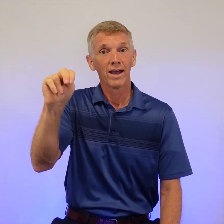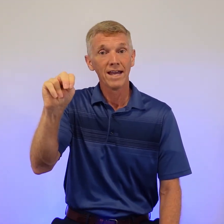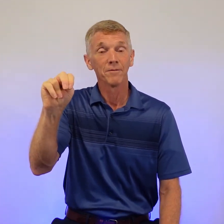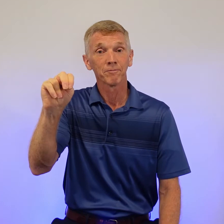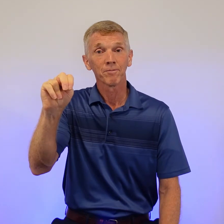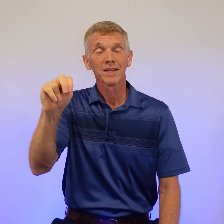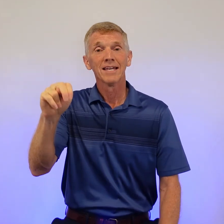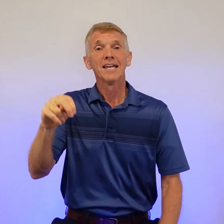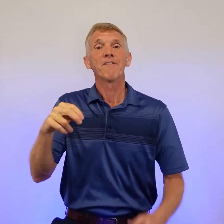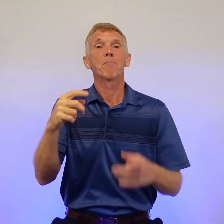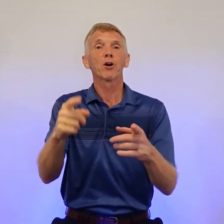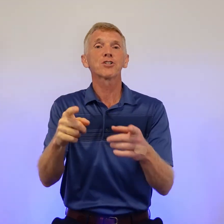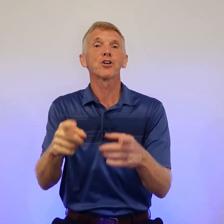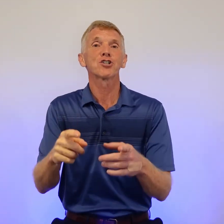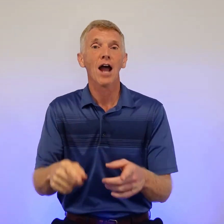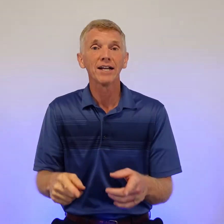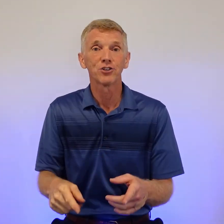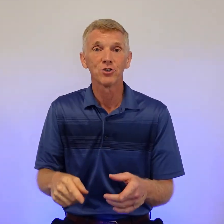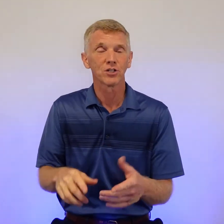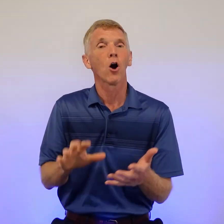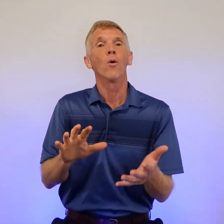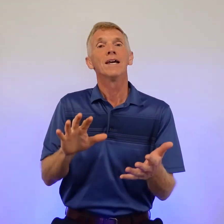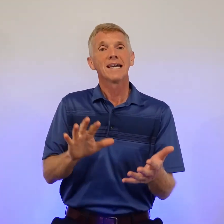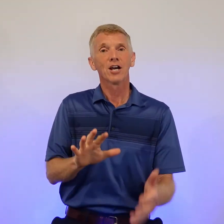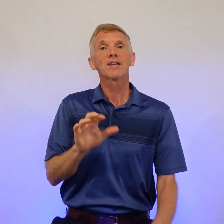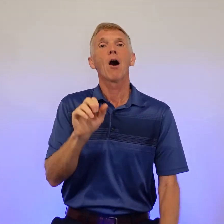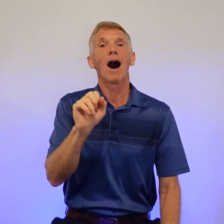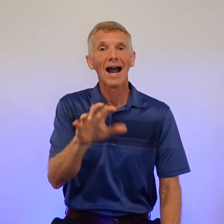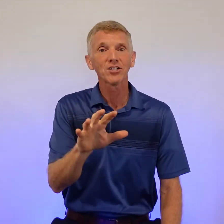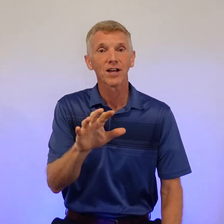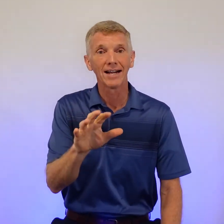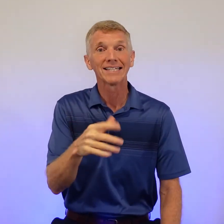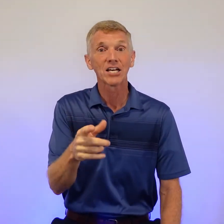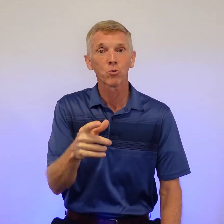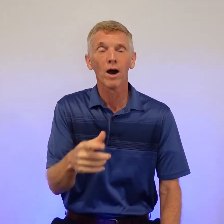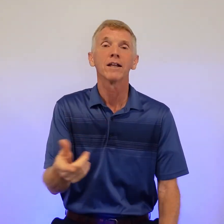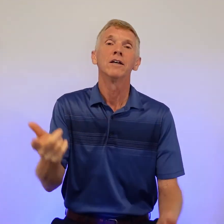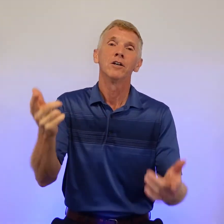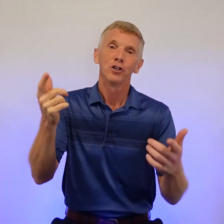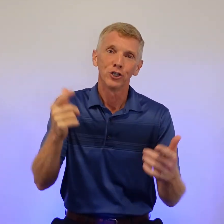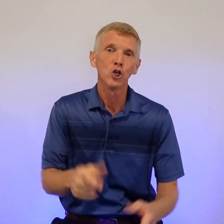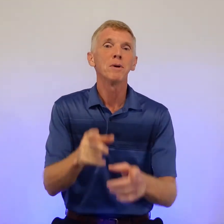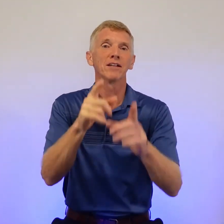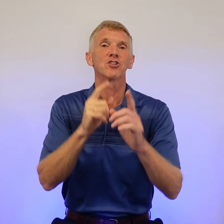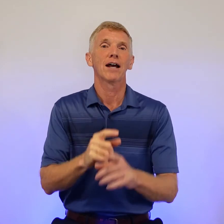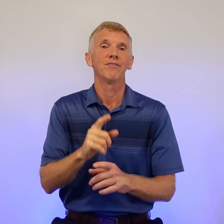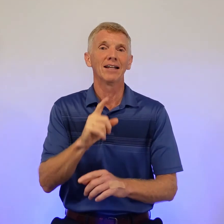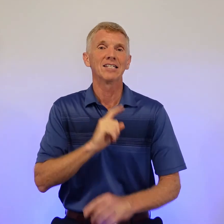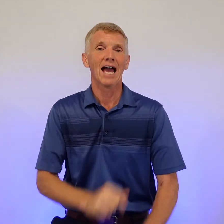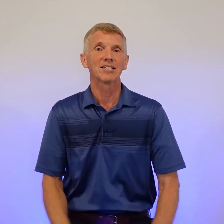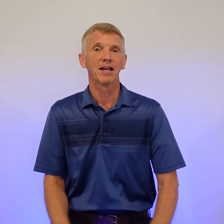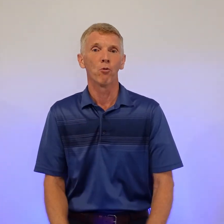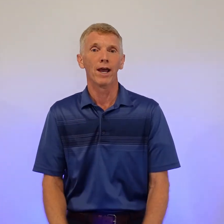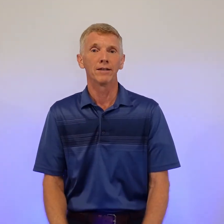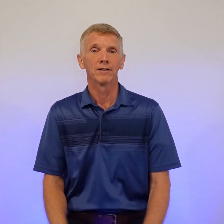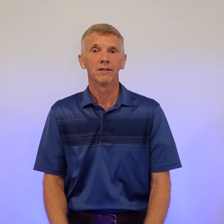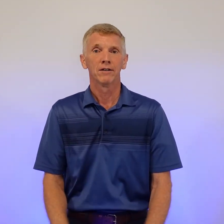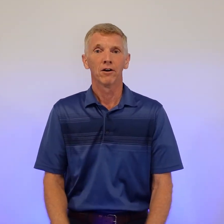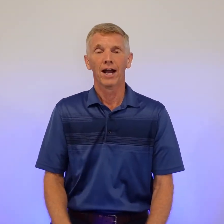C-O-N-T-R-A-C-T-I-O-N. If the person you're signing to says, oh, here's how I sign it, guess what? You begin to sign it that exact same way. Right? So